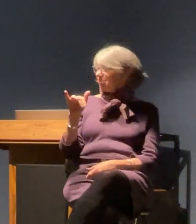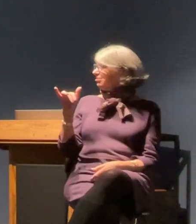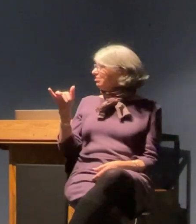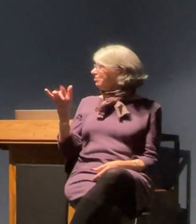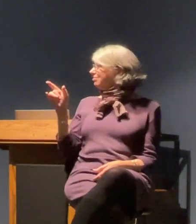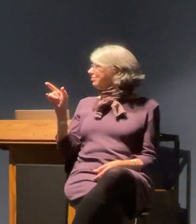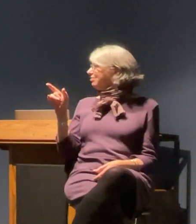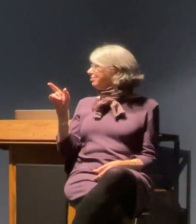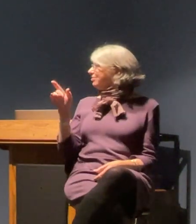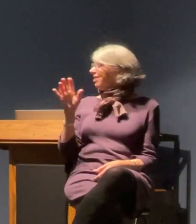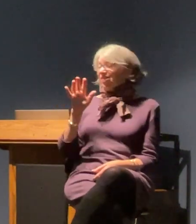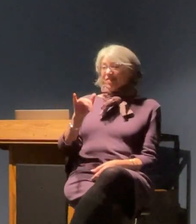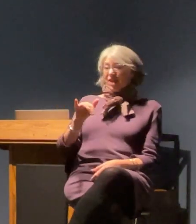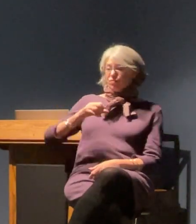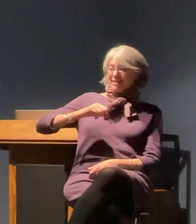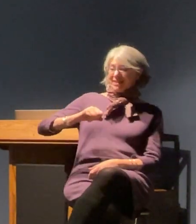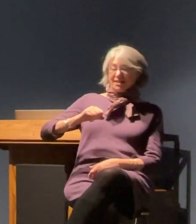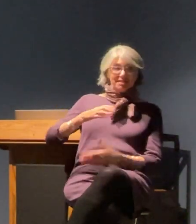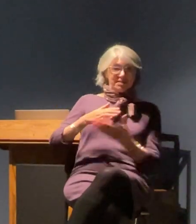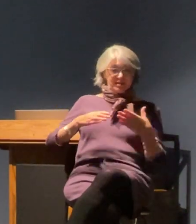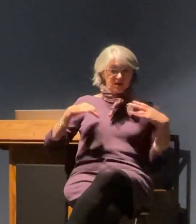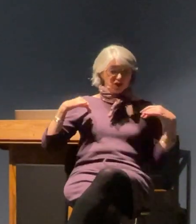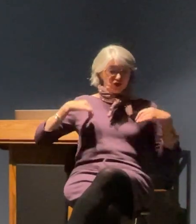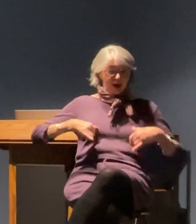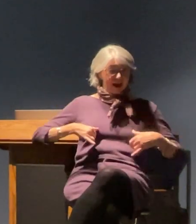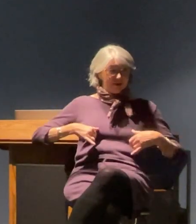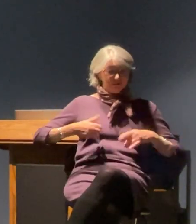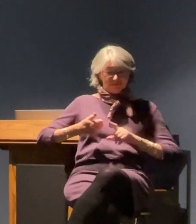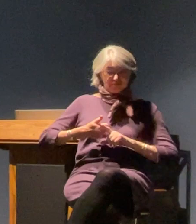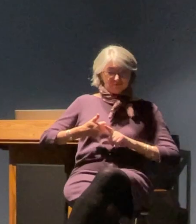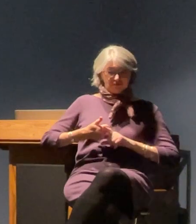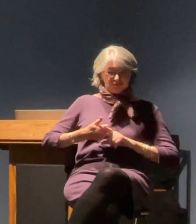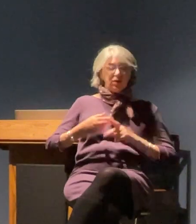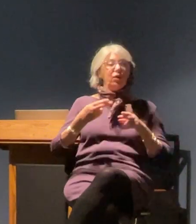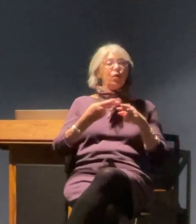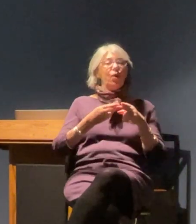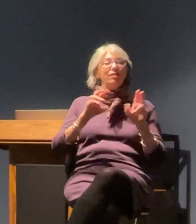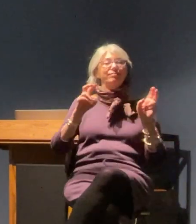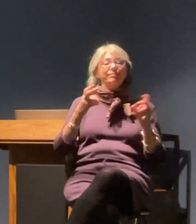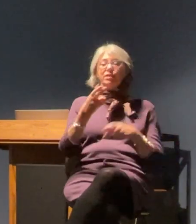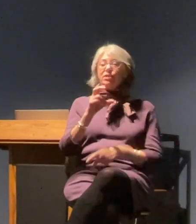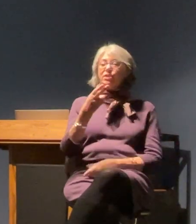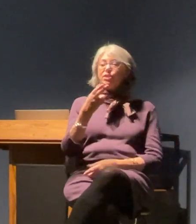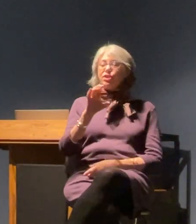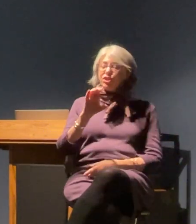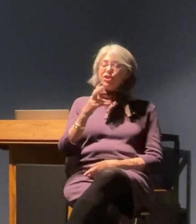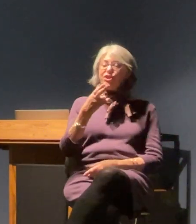right? The jacket itself. The jacket was called the chino jacket.